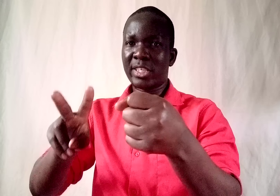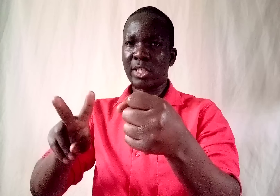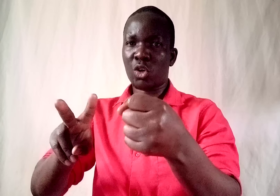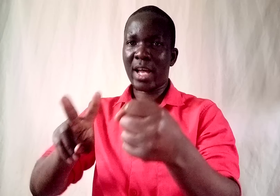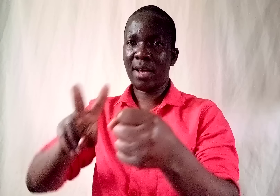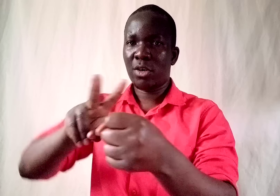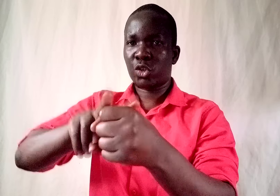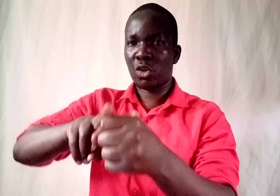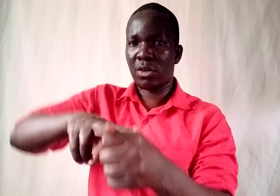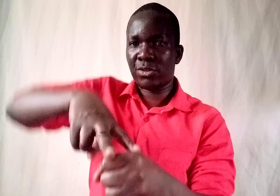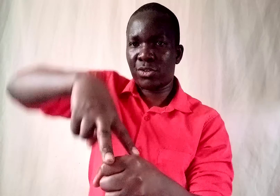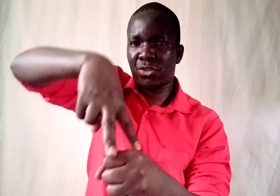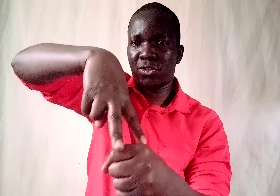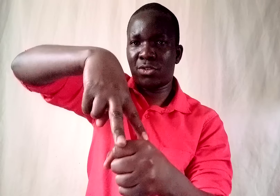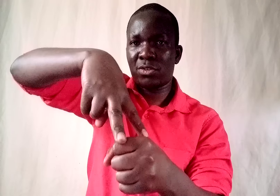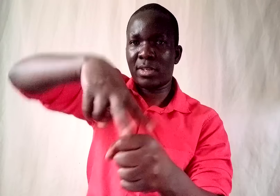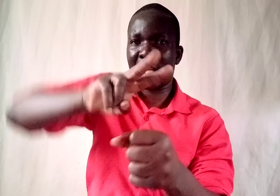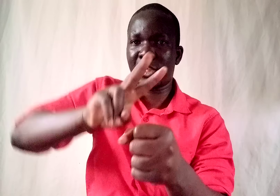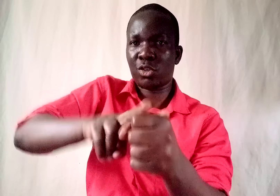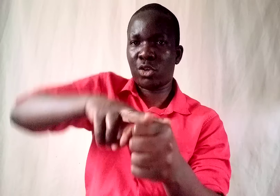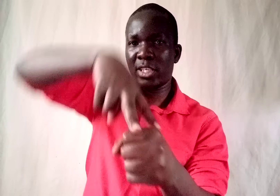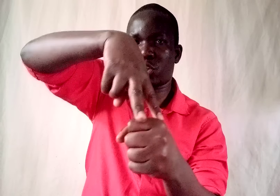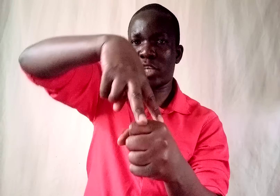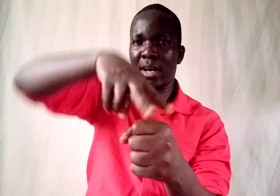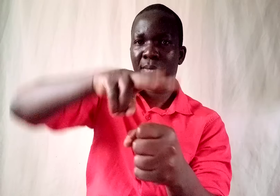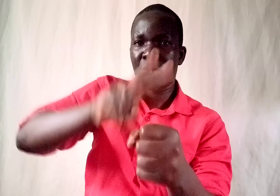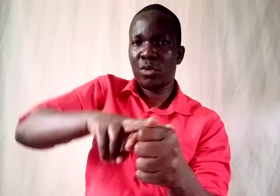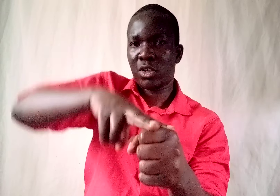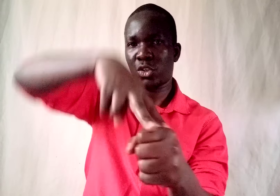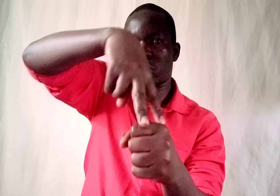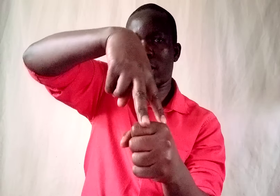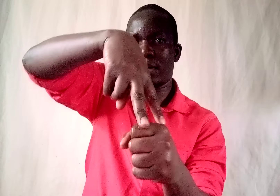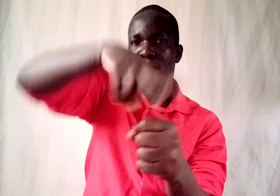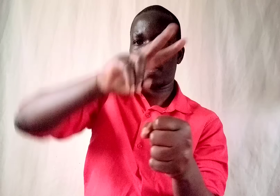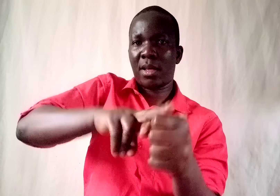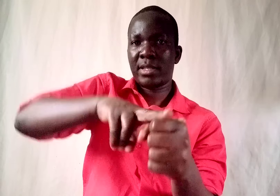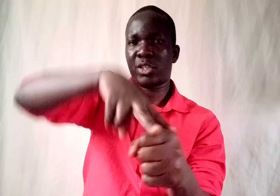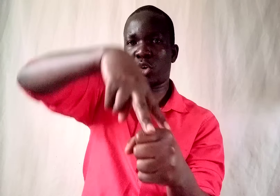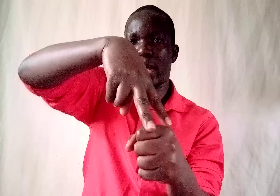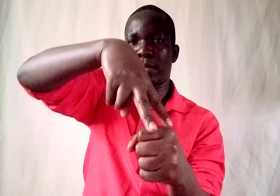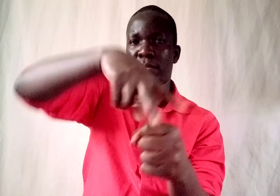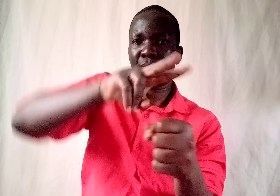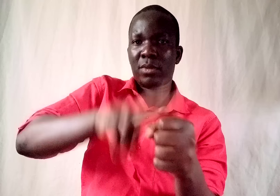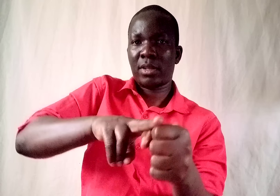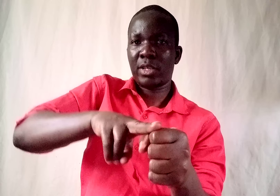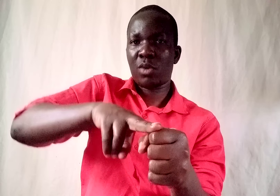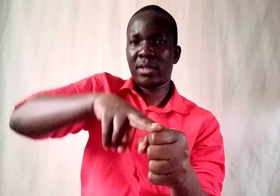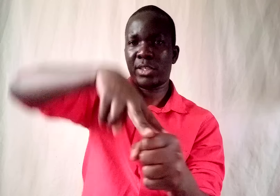the soda. So that's, so this soda. This soda. This one is